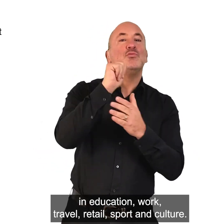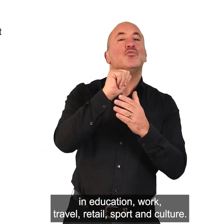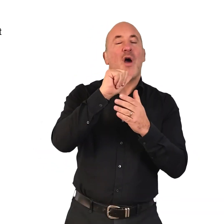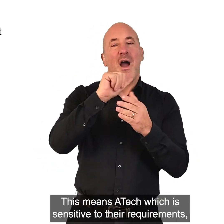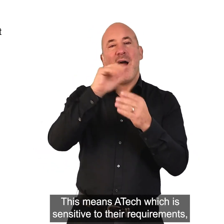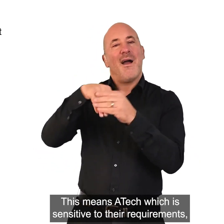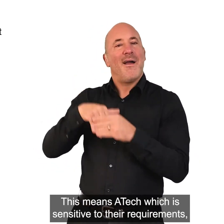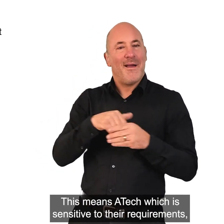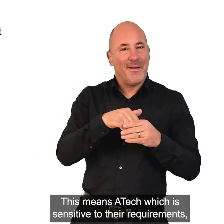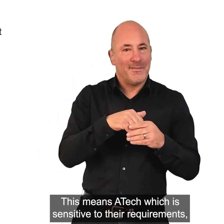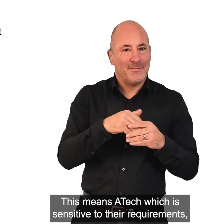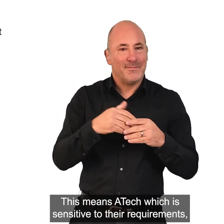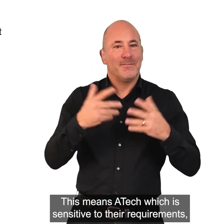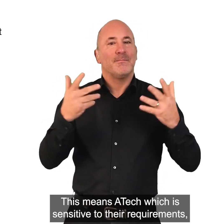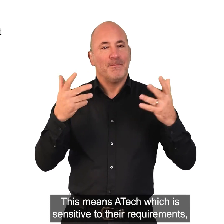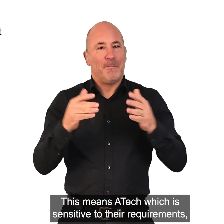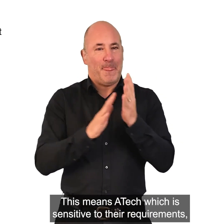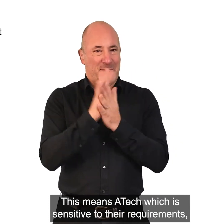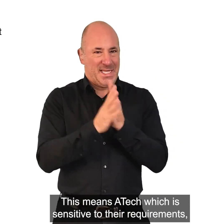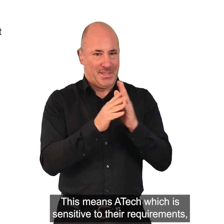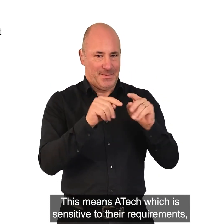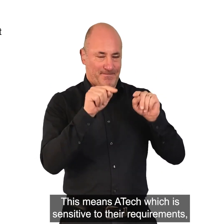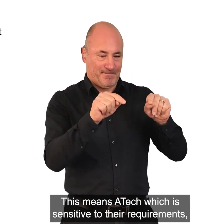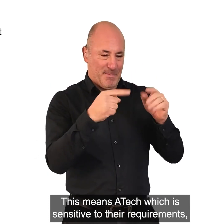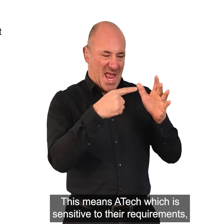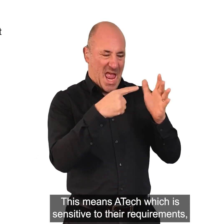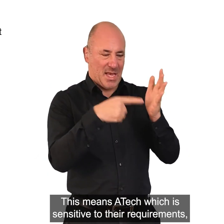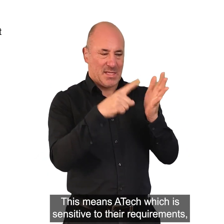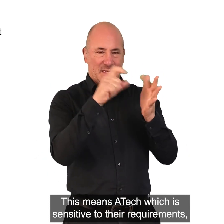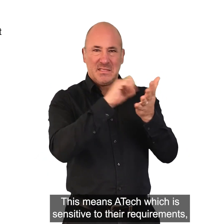culture. This means ATEC which is sensitive to their requirements.